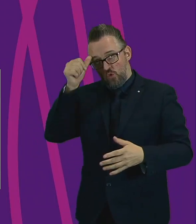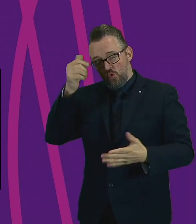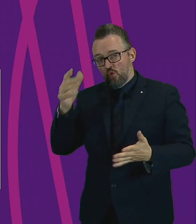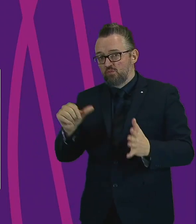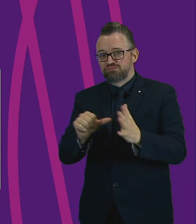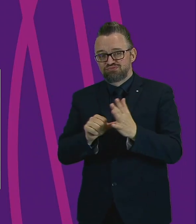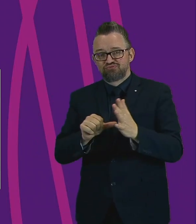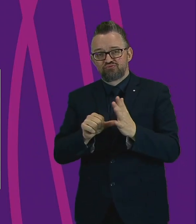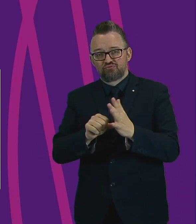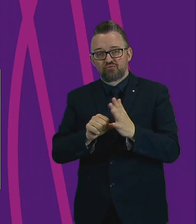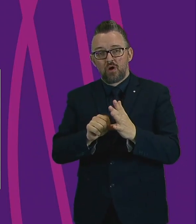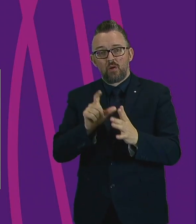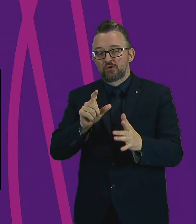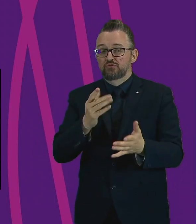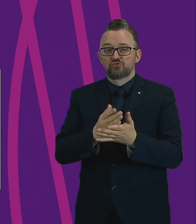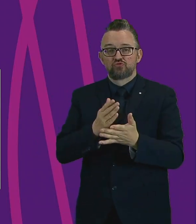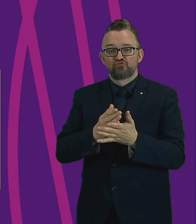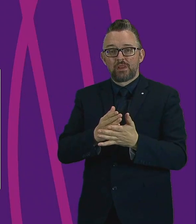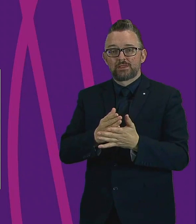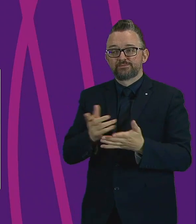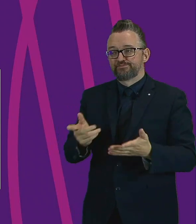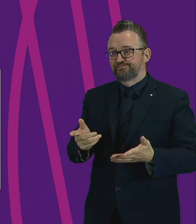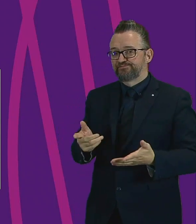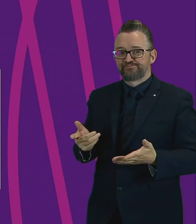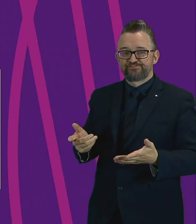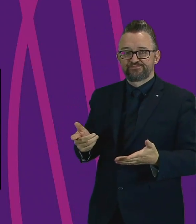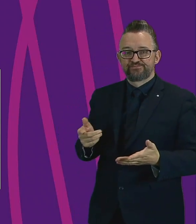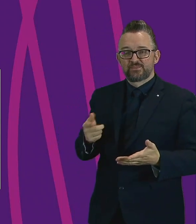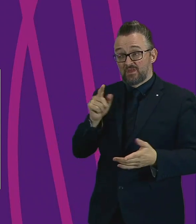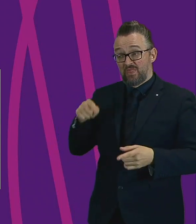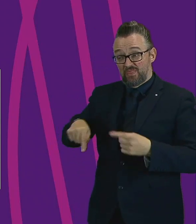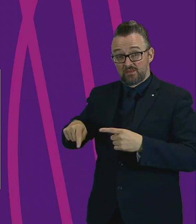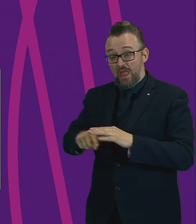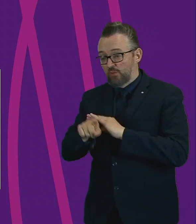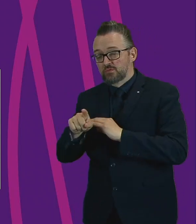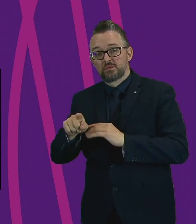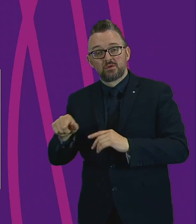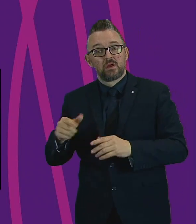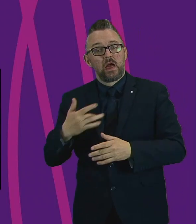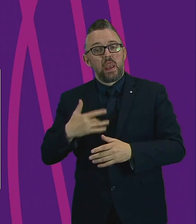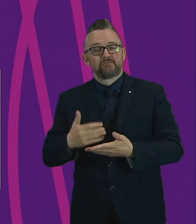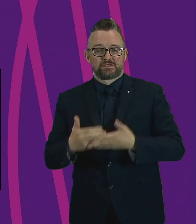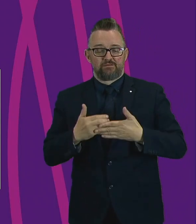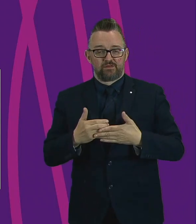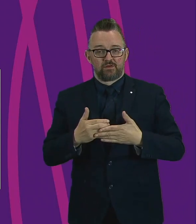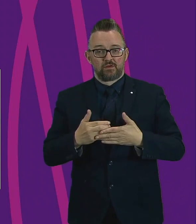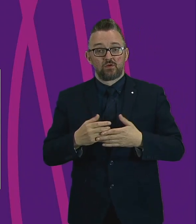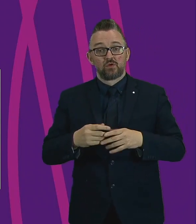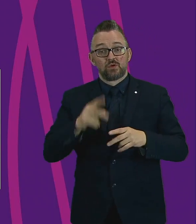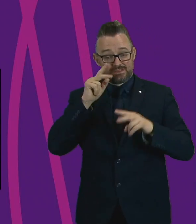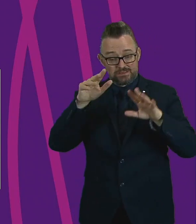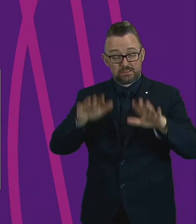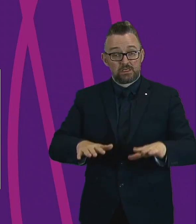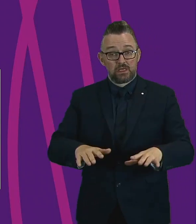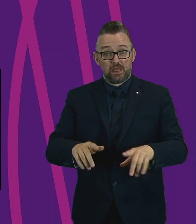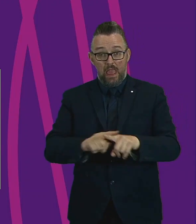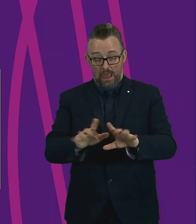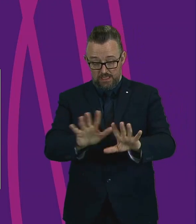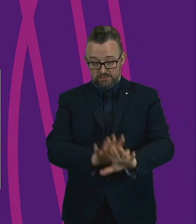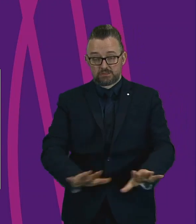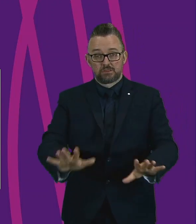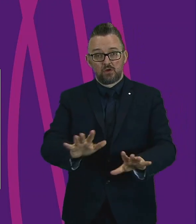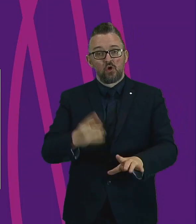there is no doubt that it is unquestionably saving lives. We're seeing south of the border that those in the shielding category are